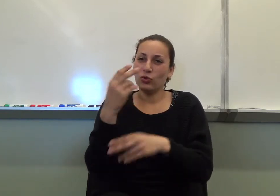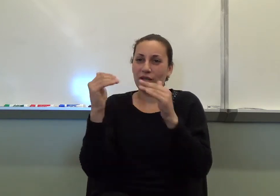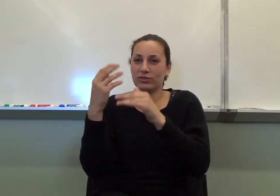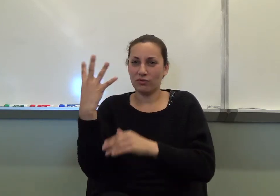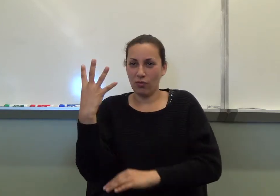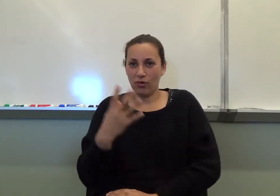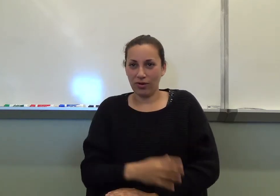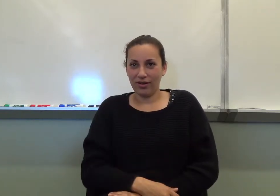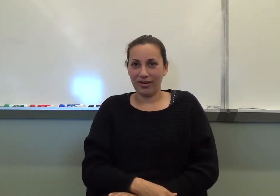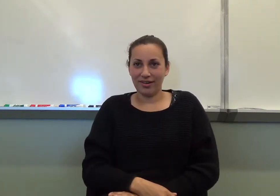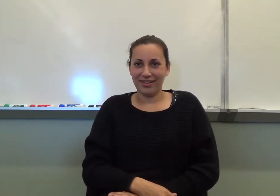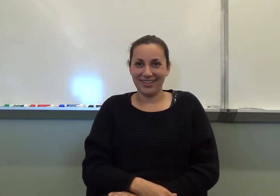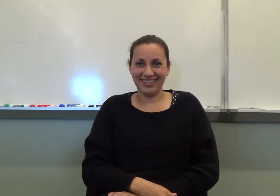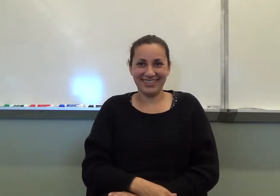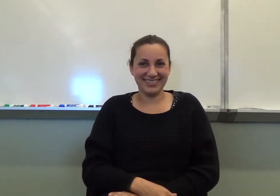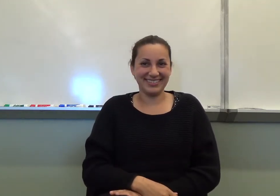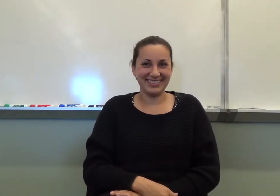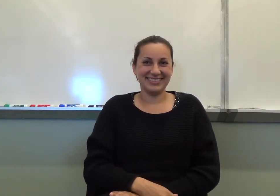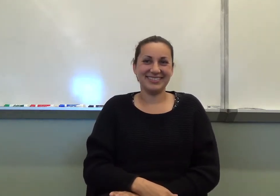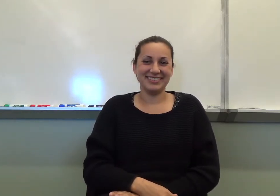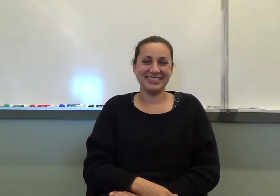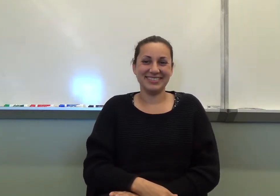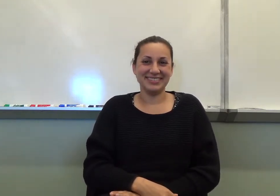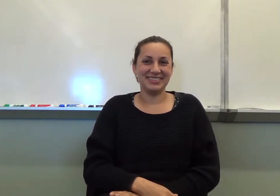4 3/4. 1. Is it 1?